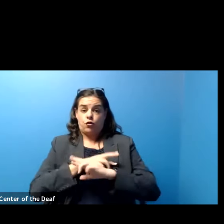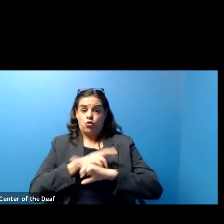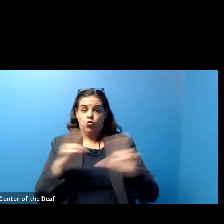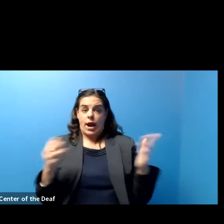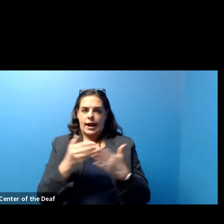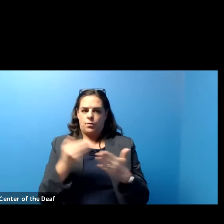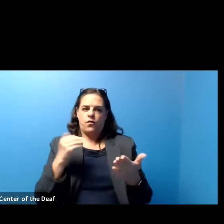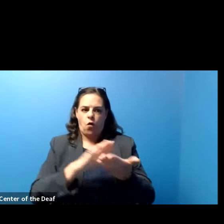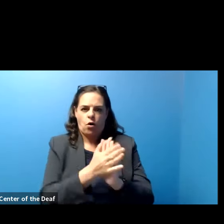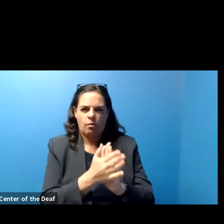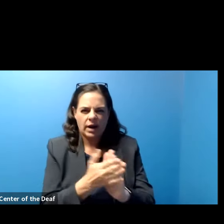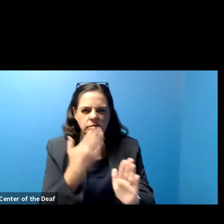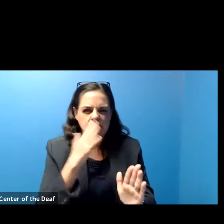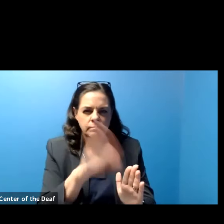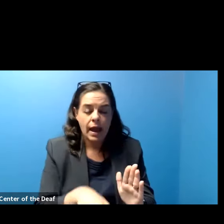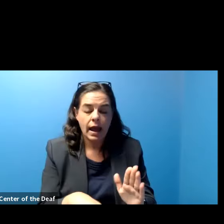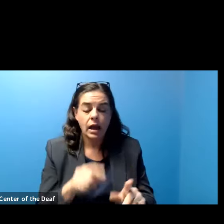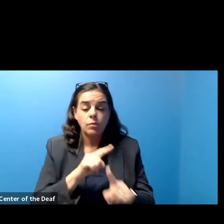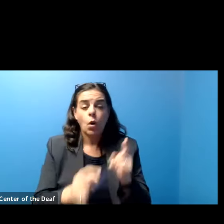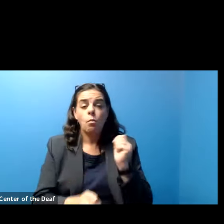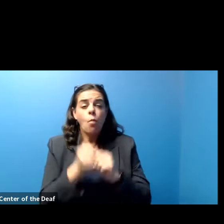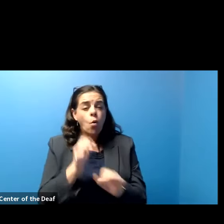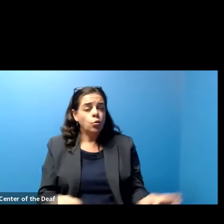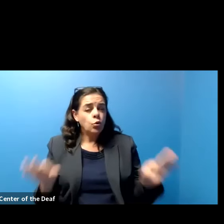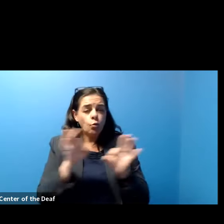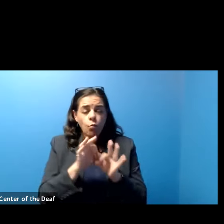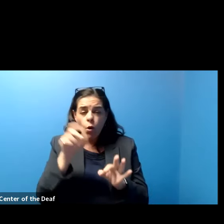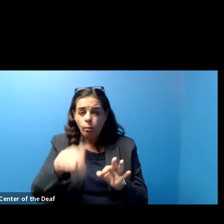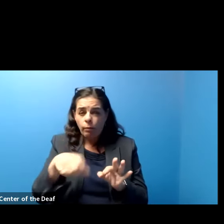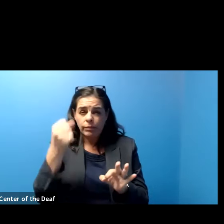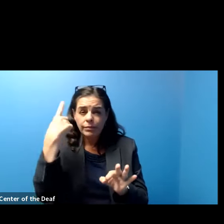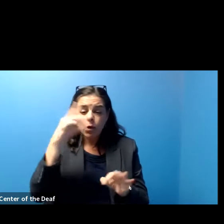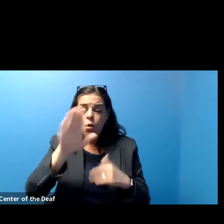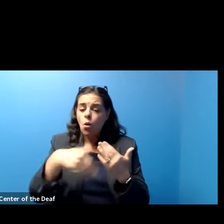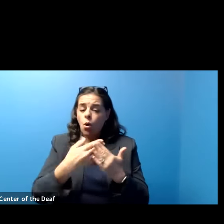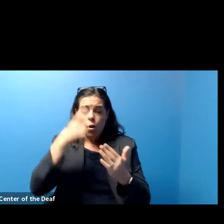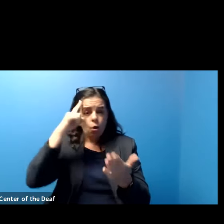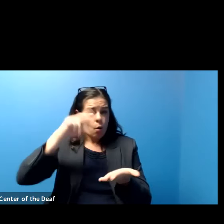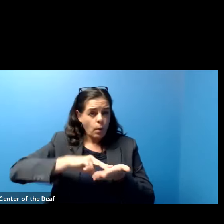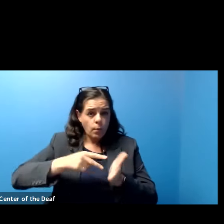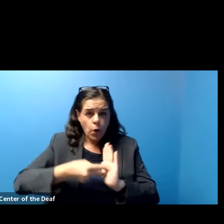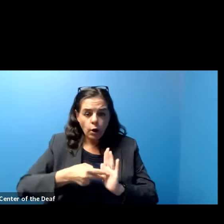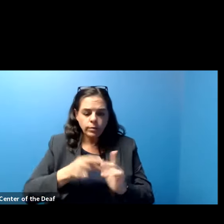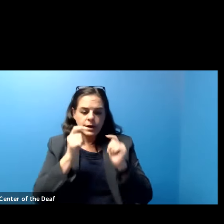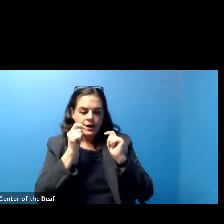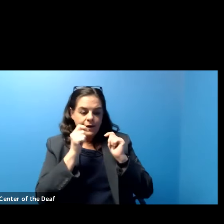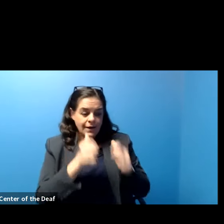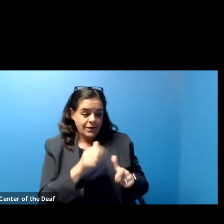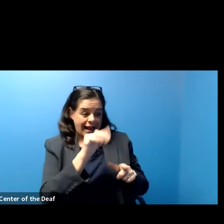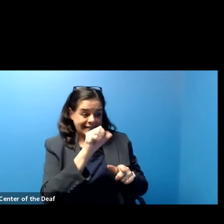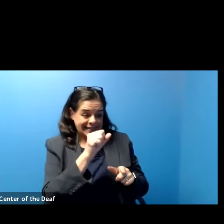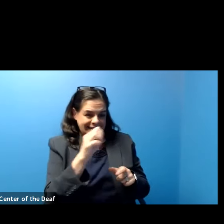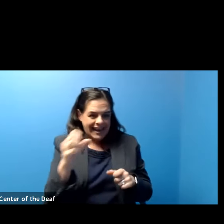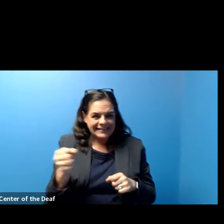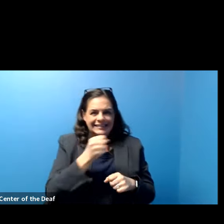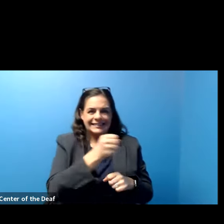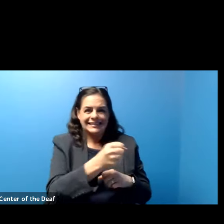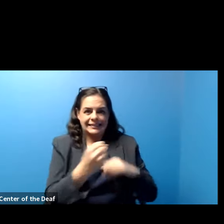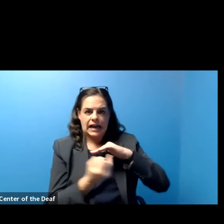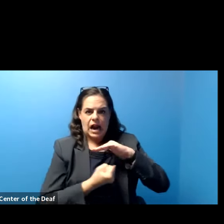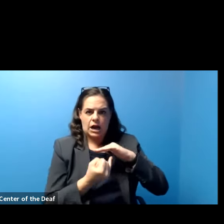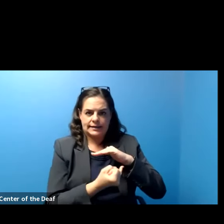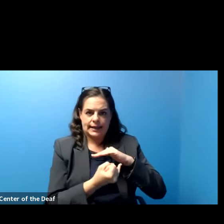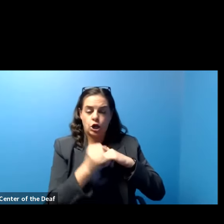The key point here, and what everybody needs to know, is the whole purpose of this is to rapidly get new cases into isolation, so there's